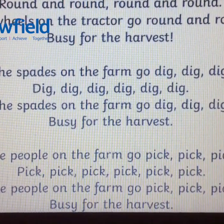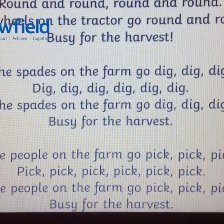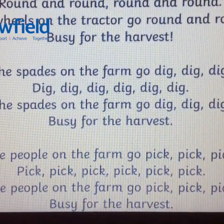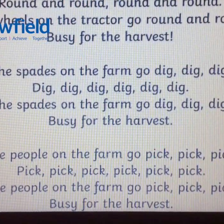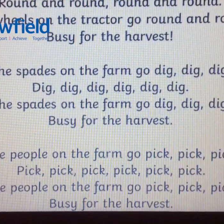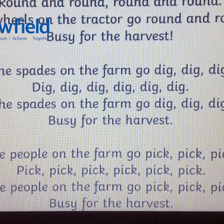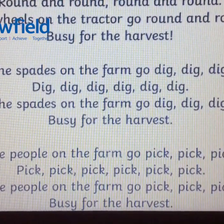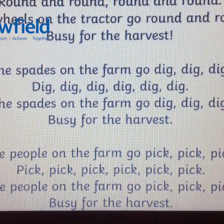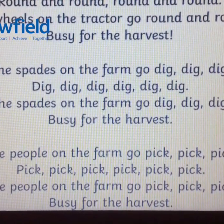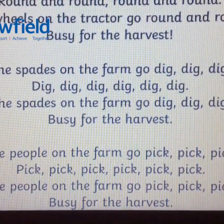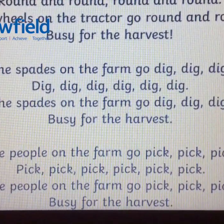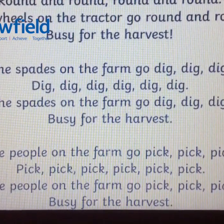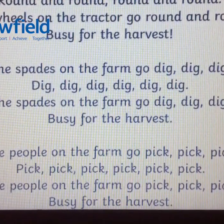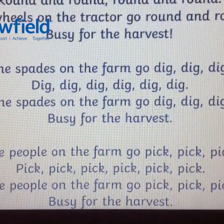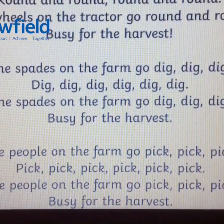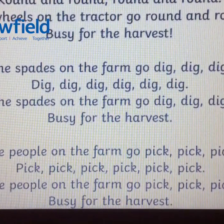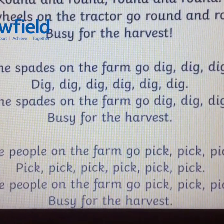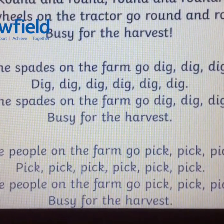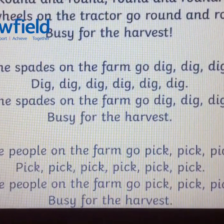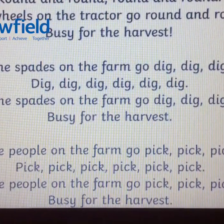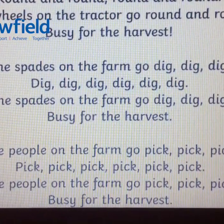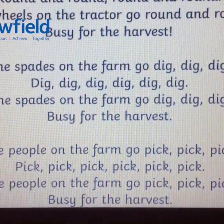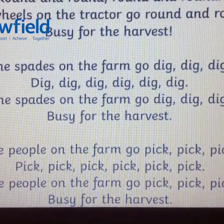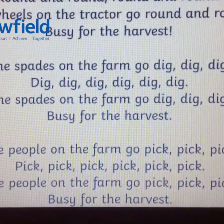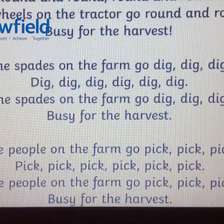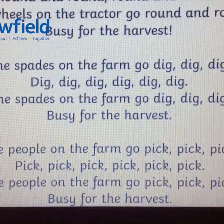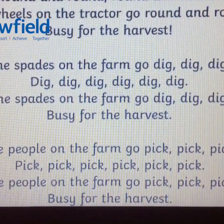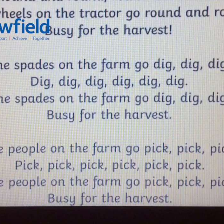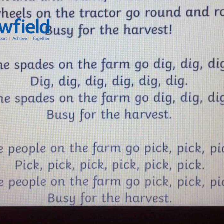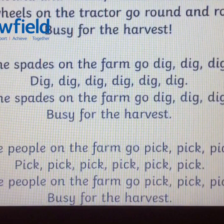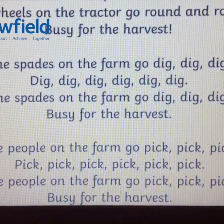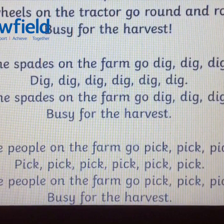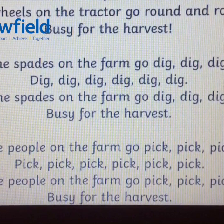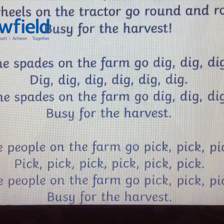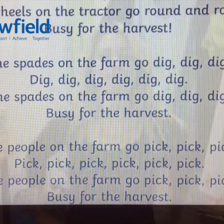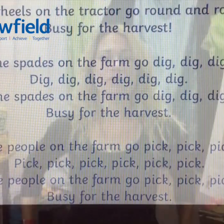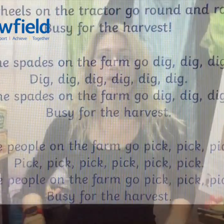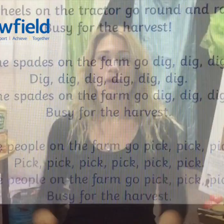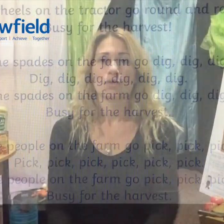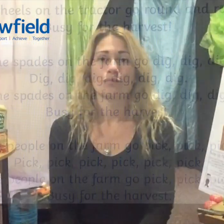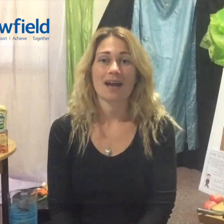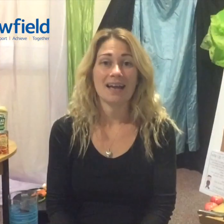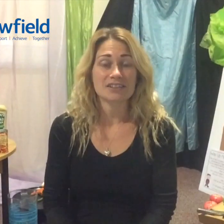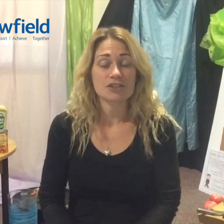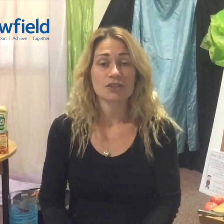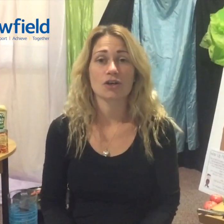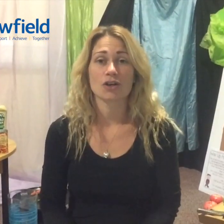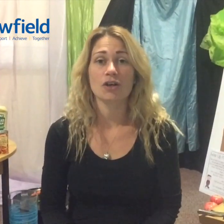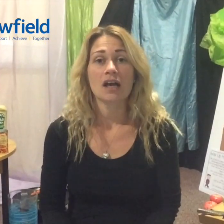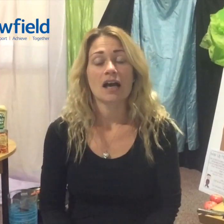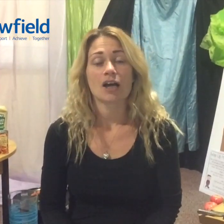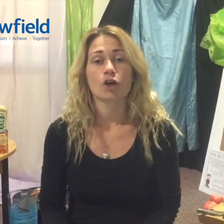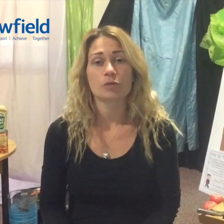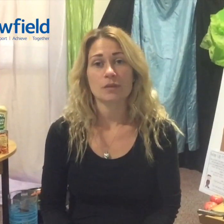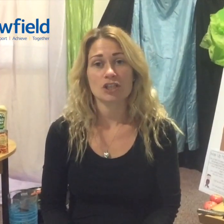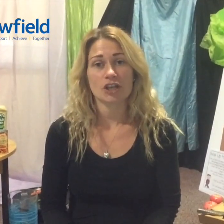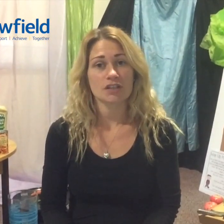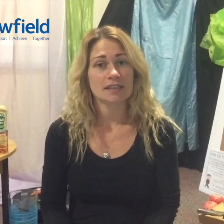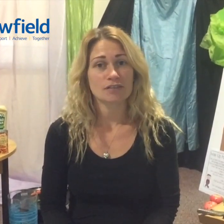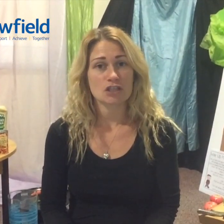pick, pick, busy for the harvest. Right, so I hope you enjoyed this little video